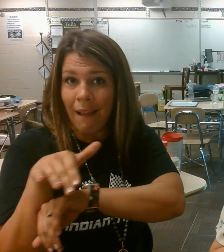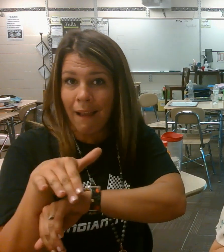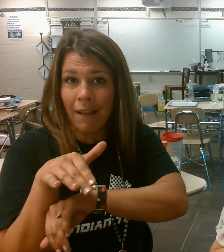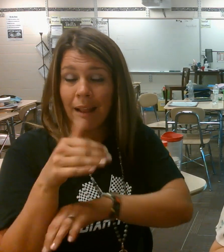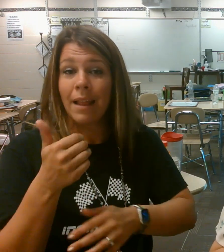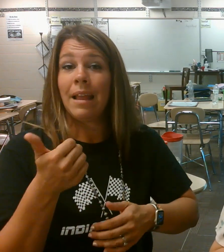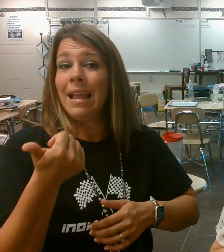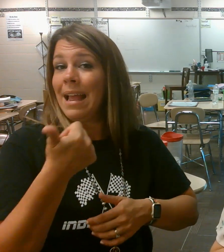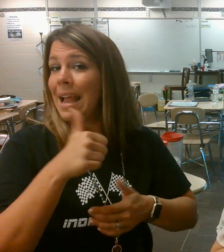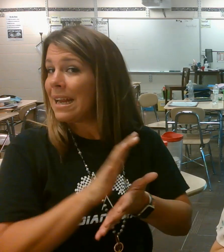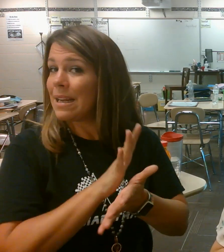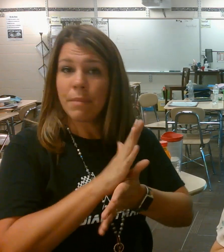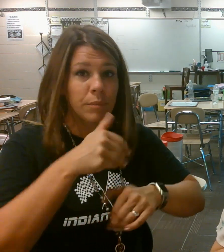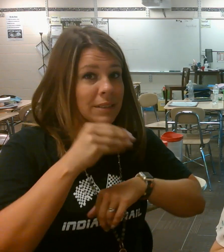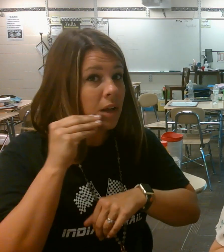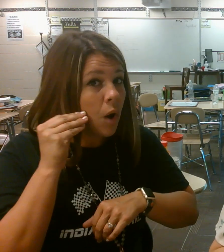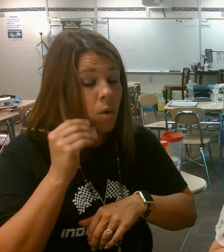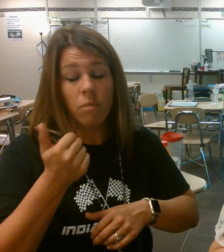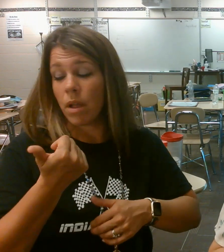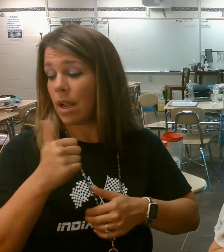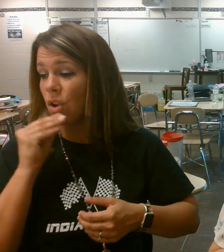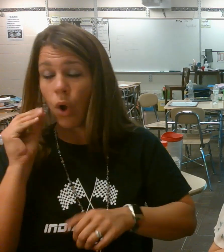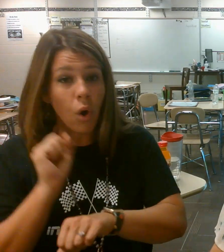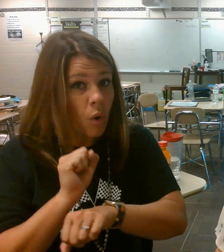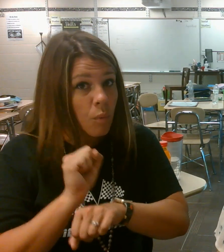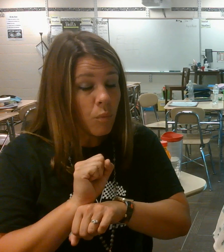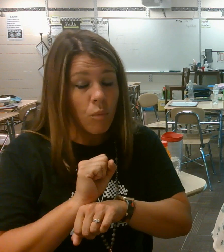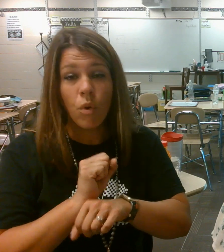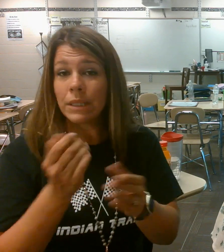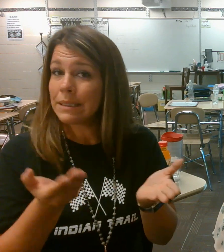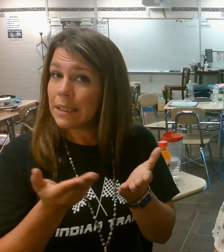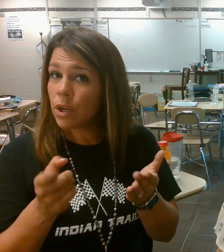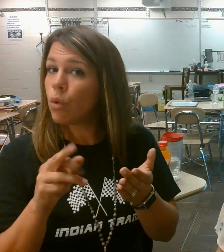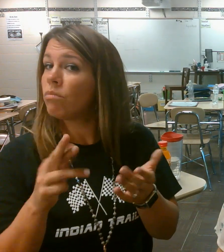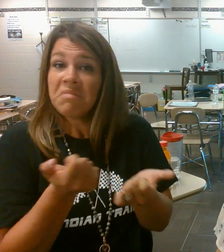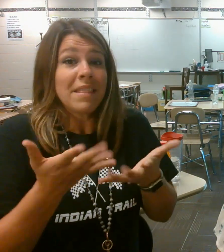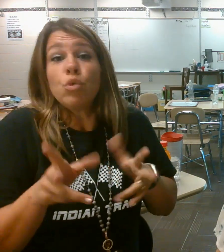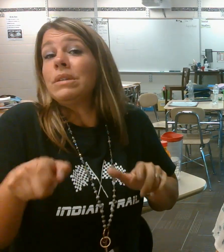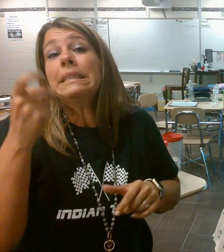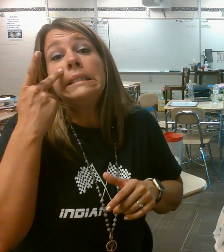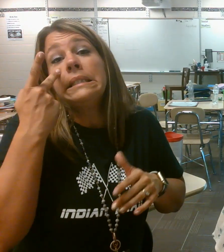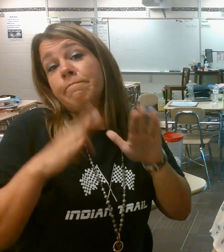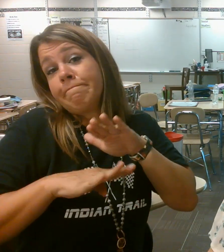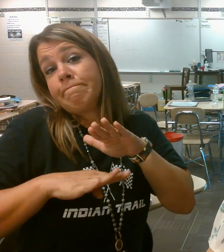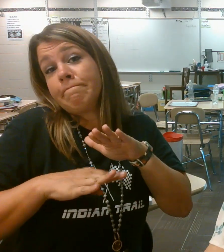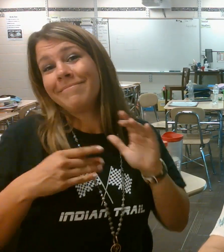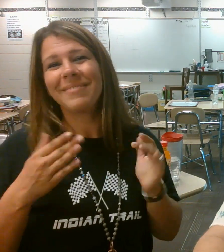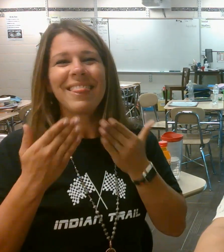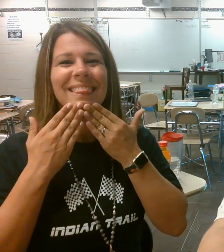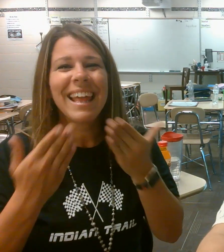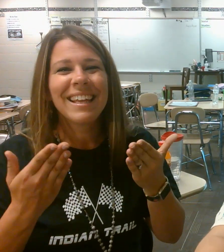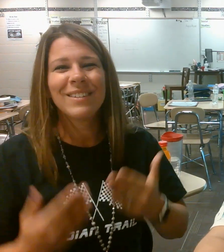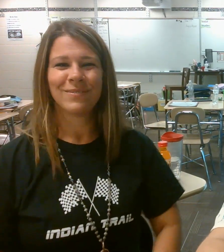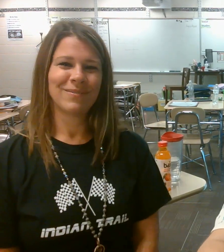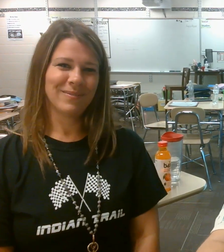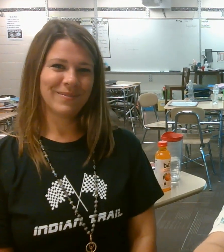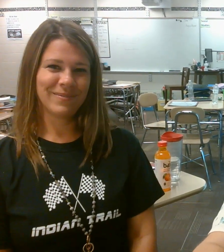home will be here, any homework is here, or anything that you need to see, basically. Thank you.